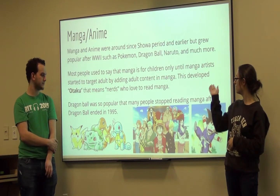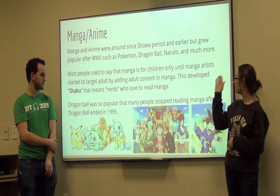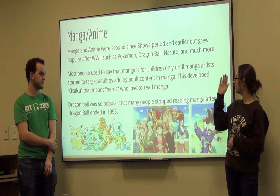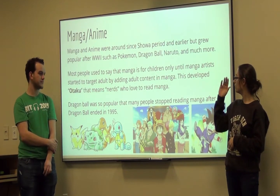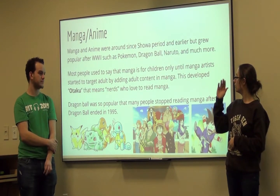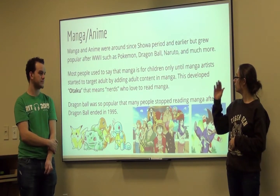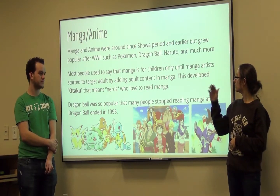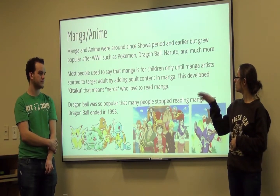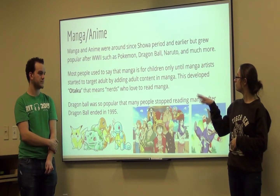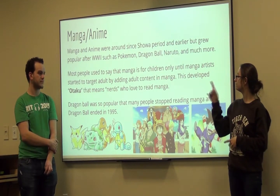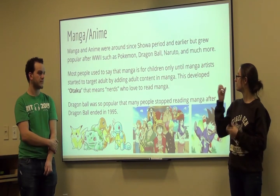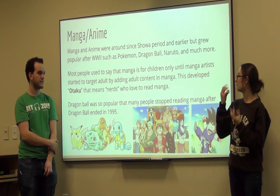to be like them.